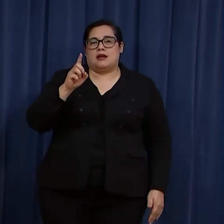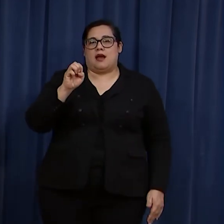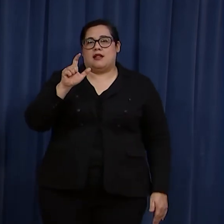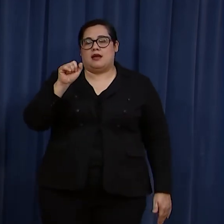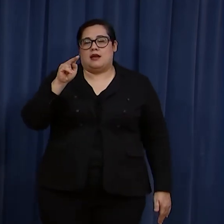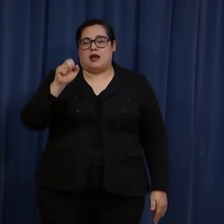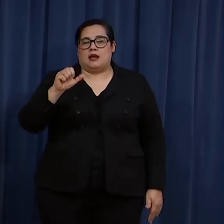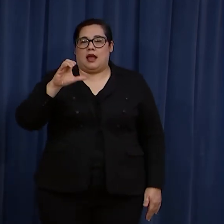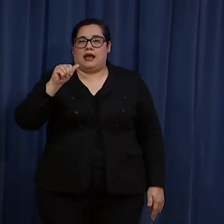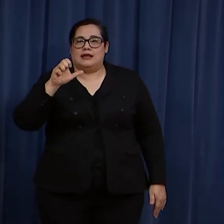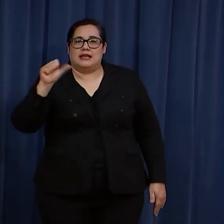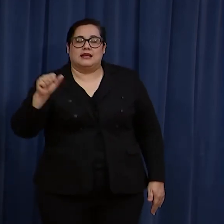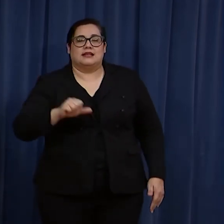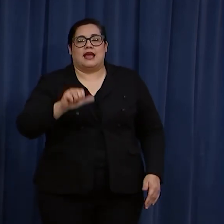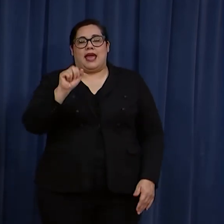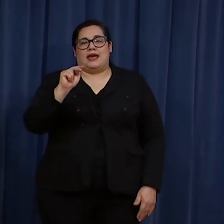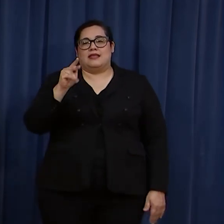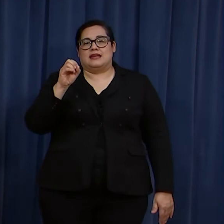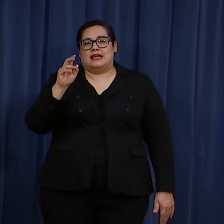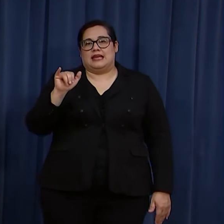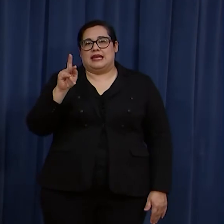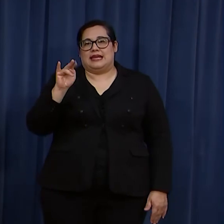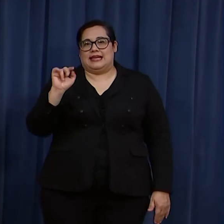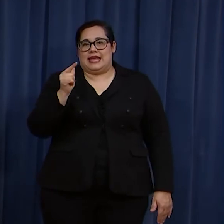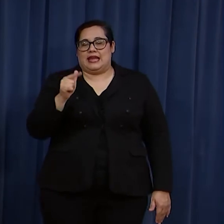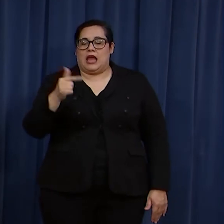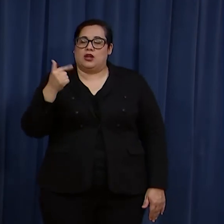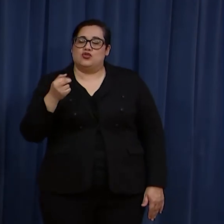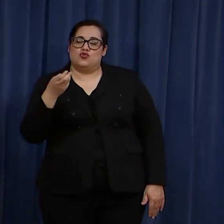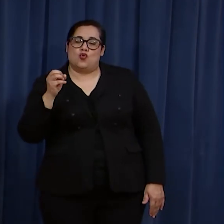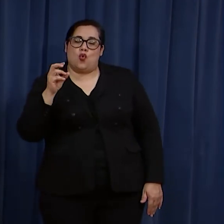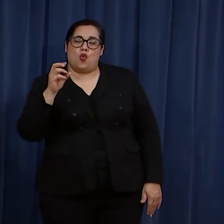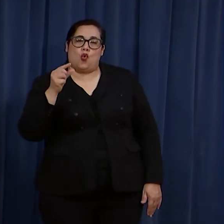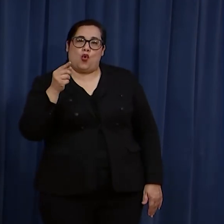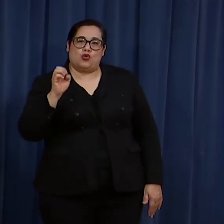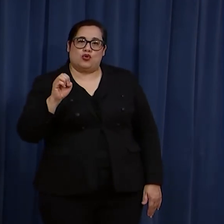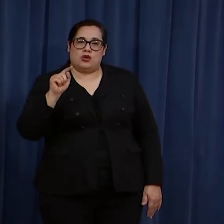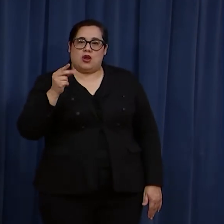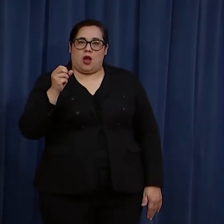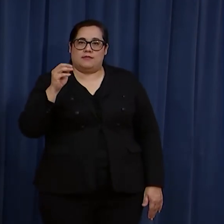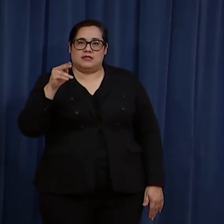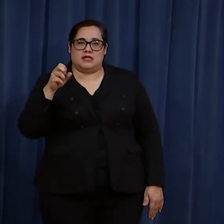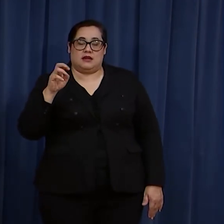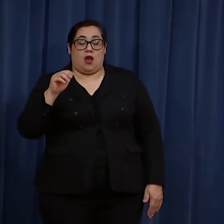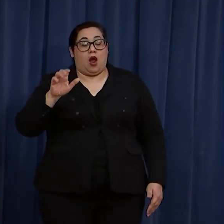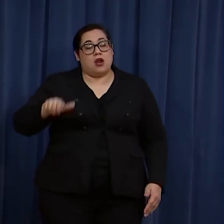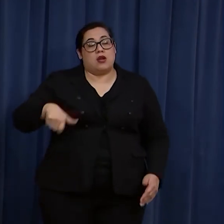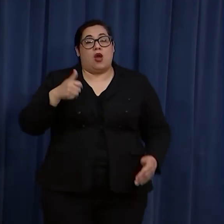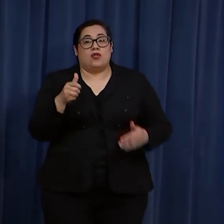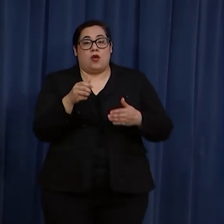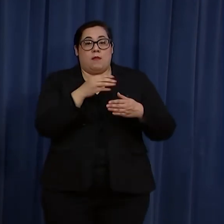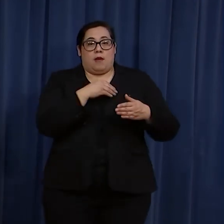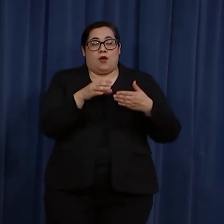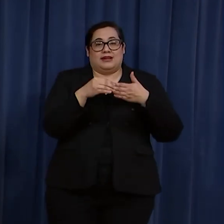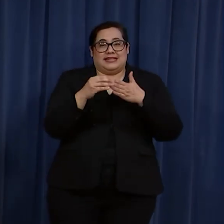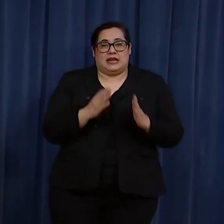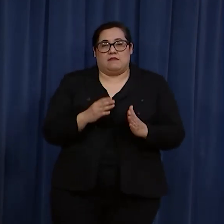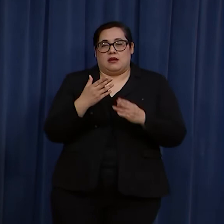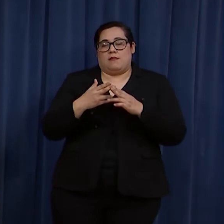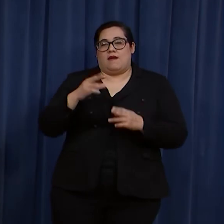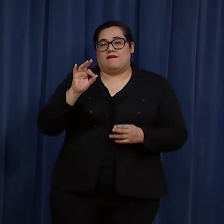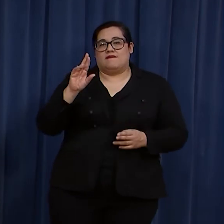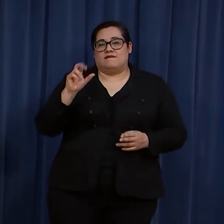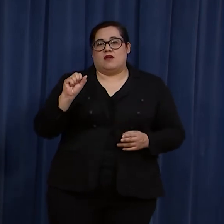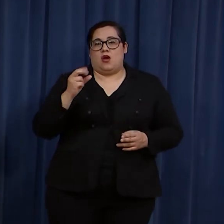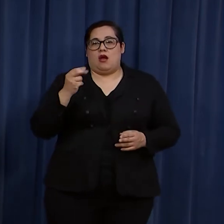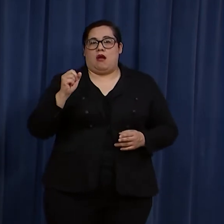Anthony King, and George Topshin. They are led by another terrific member of our team, Farhad Khadam, who is a